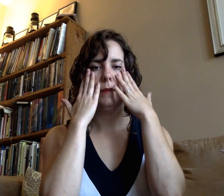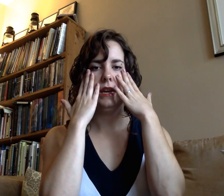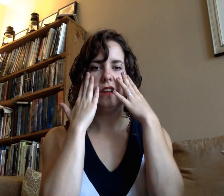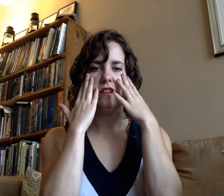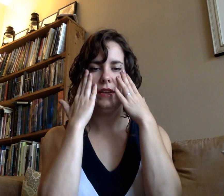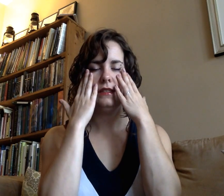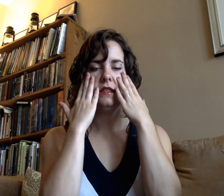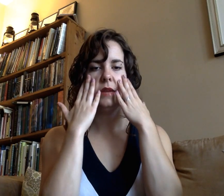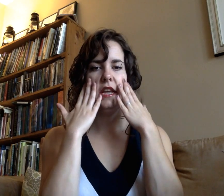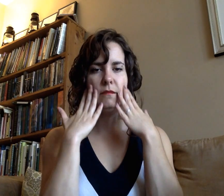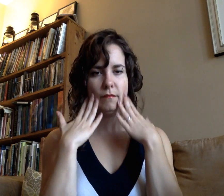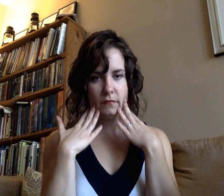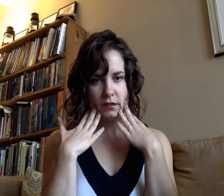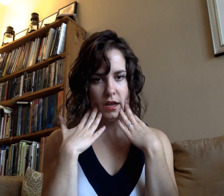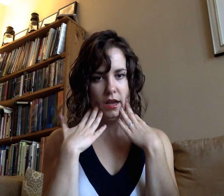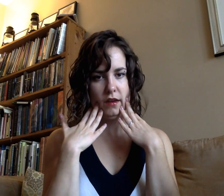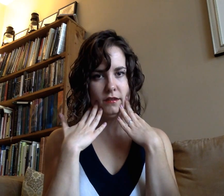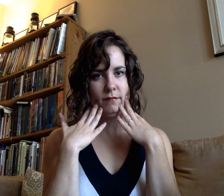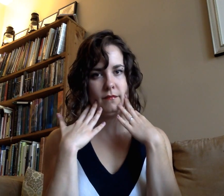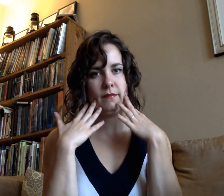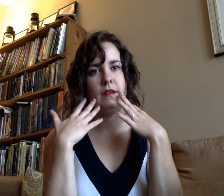down your face this way. Sad.